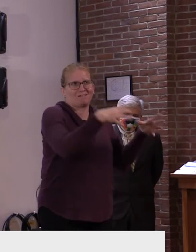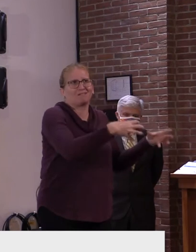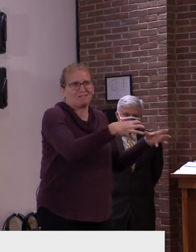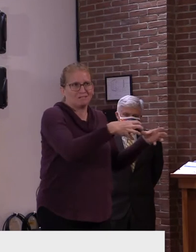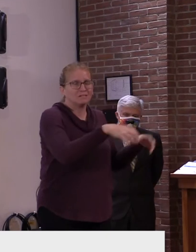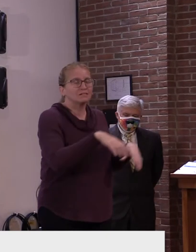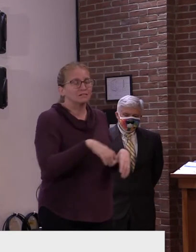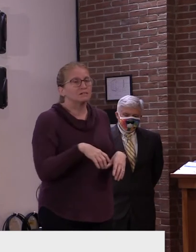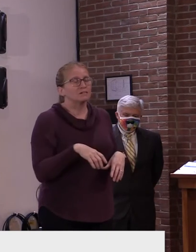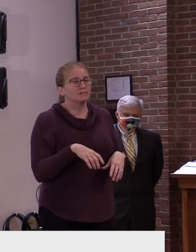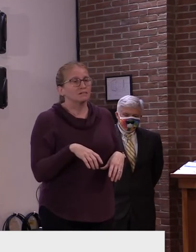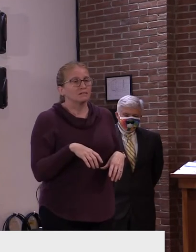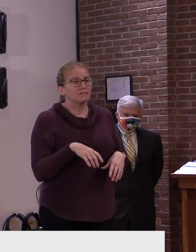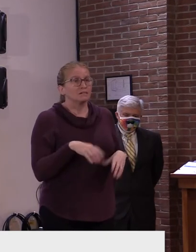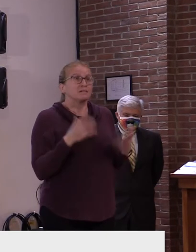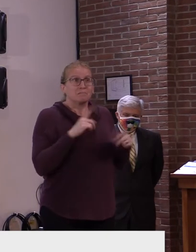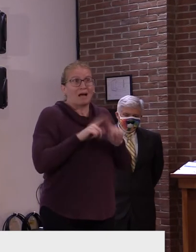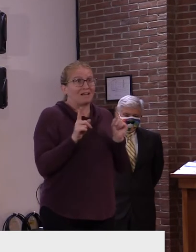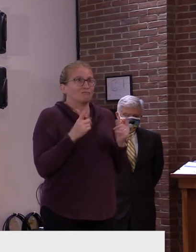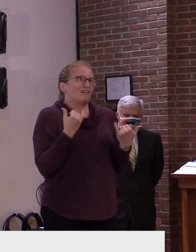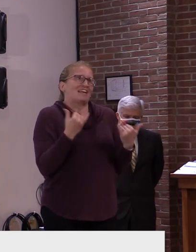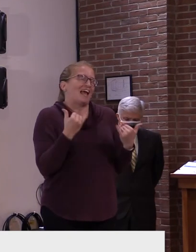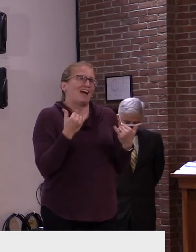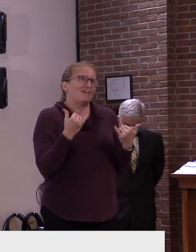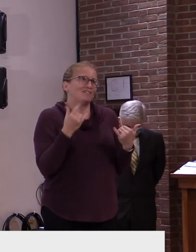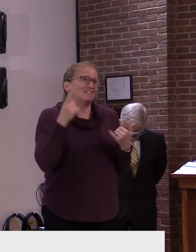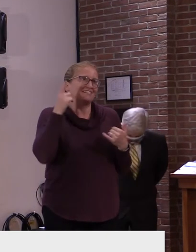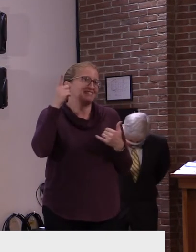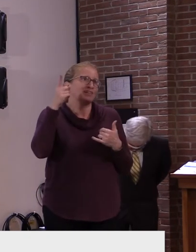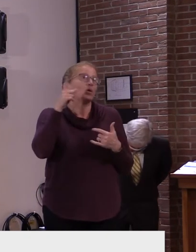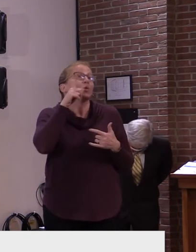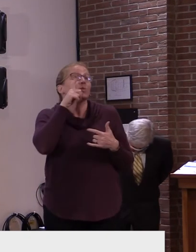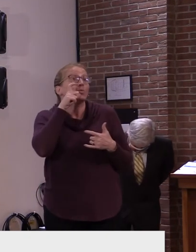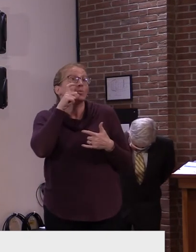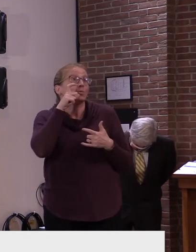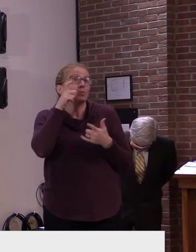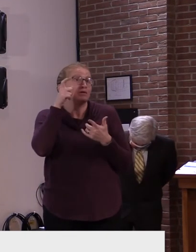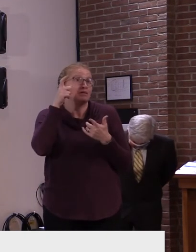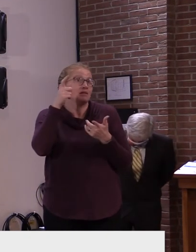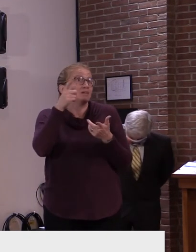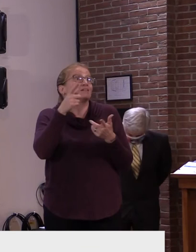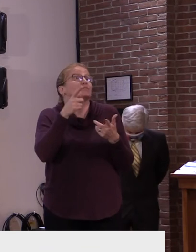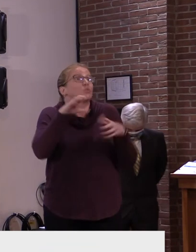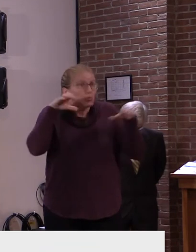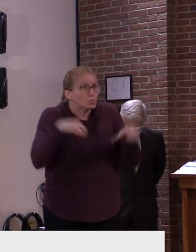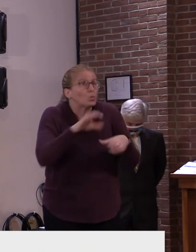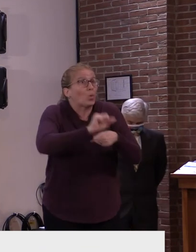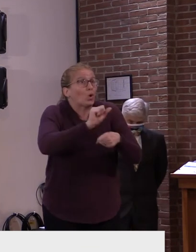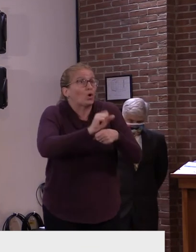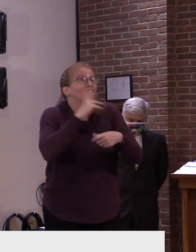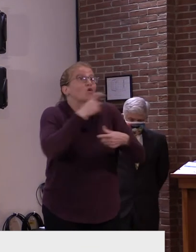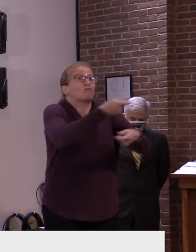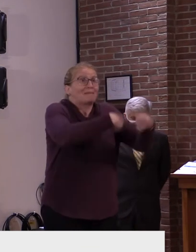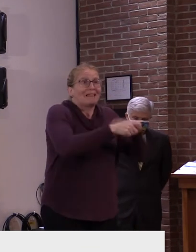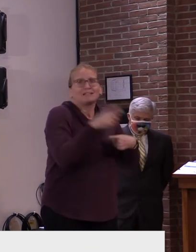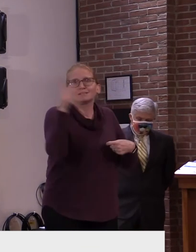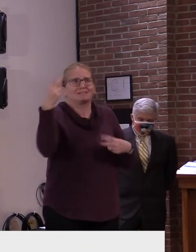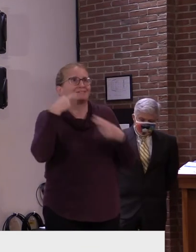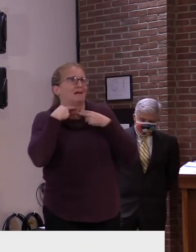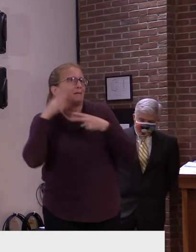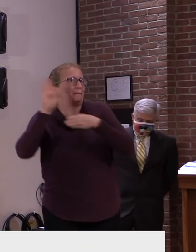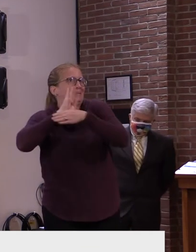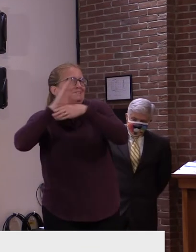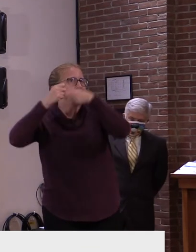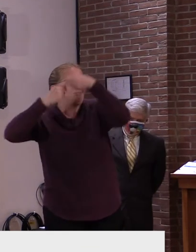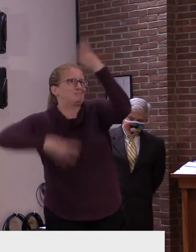know understanding that there is a backup among contractors uh required to do that work uh working with individuals to